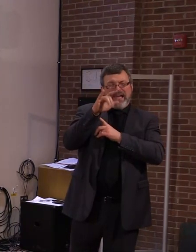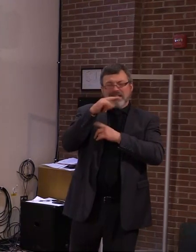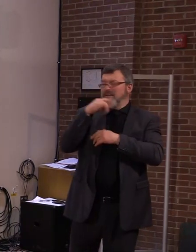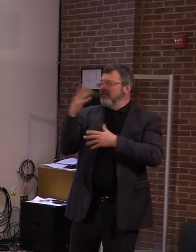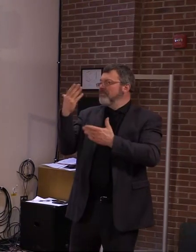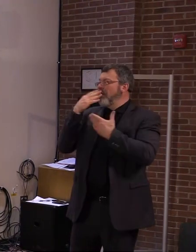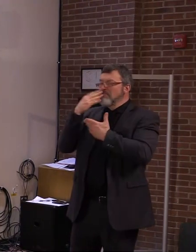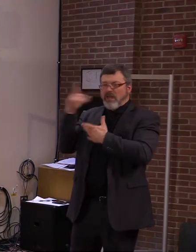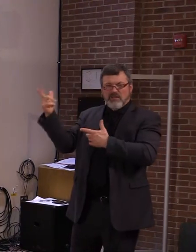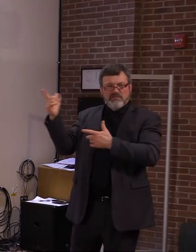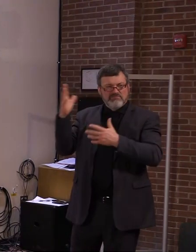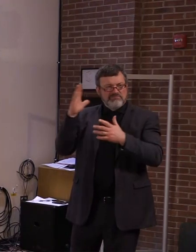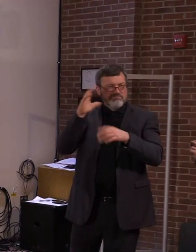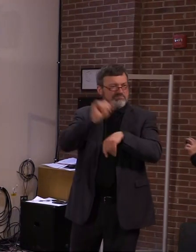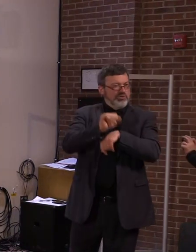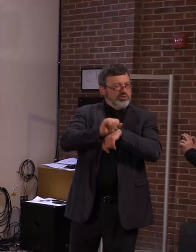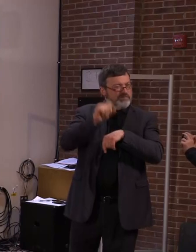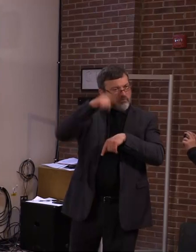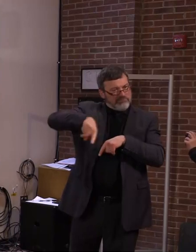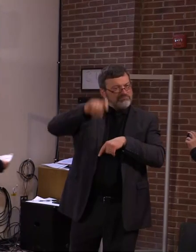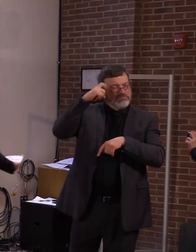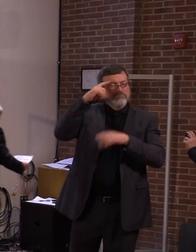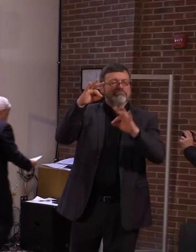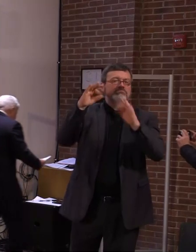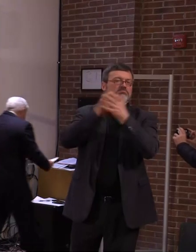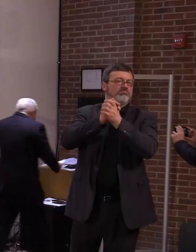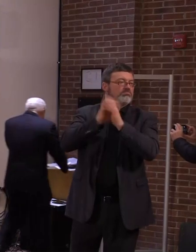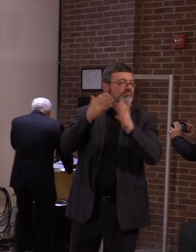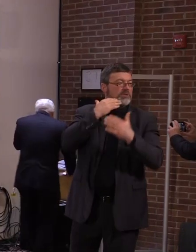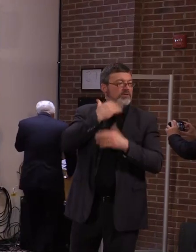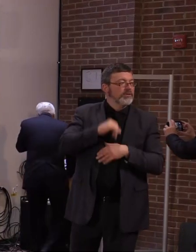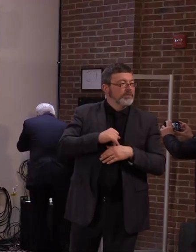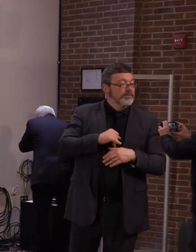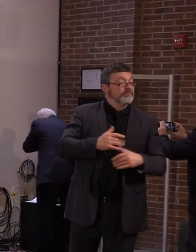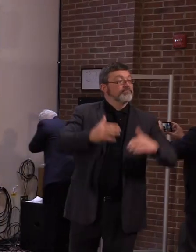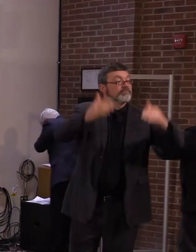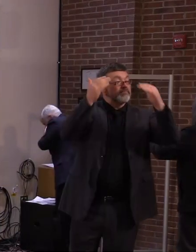Next, we have Ham Davis at a Vermont Journal.